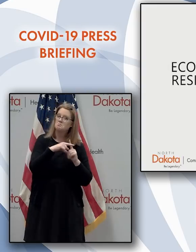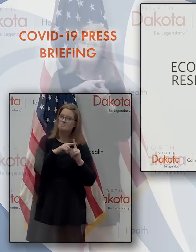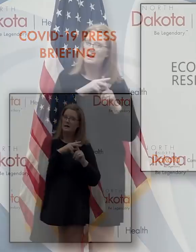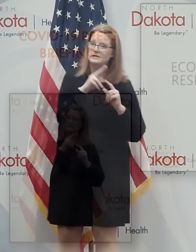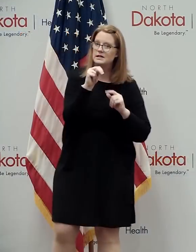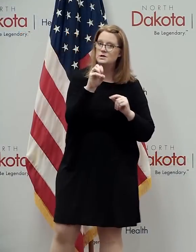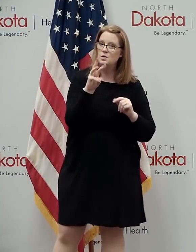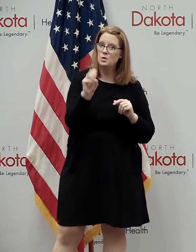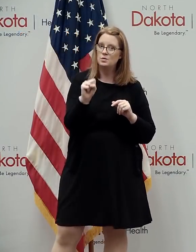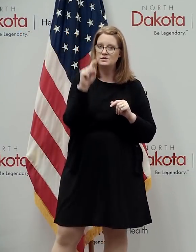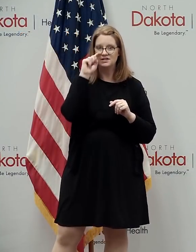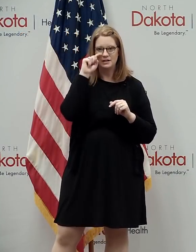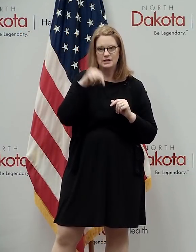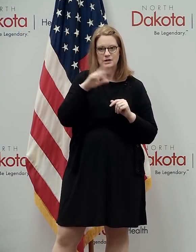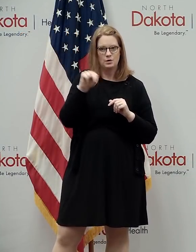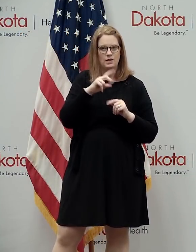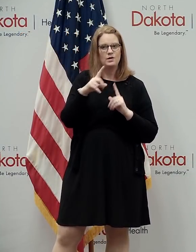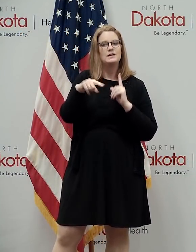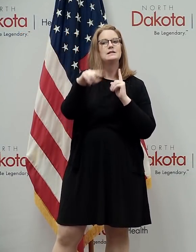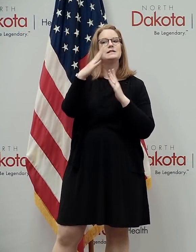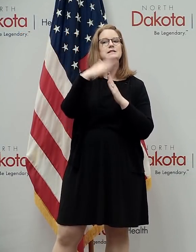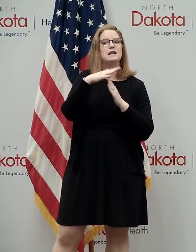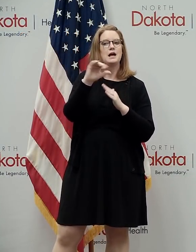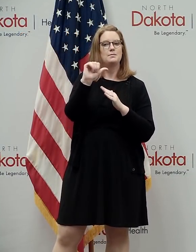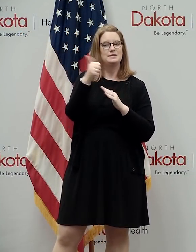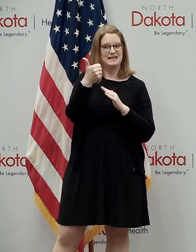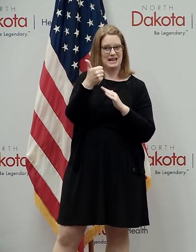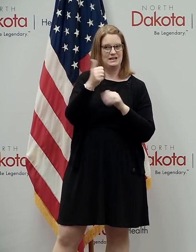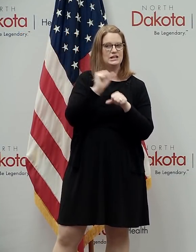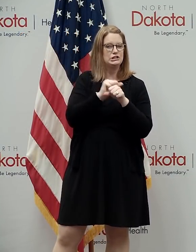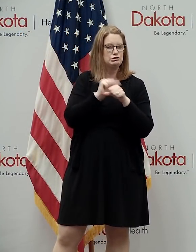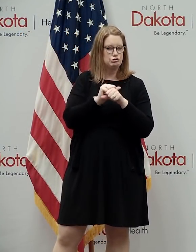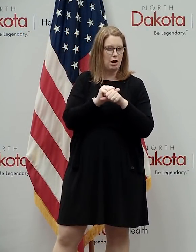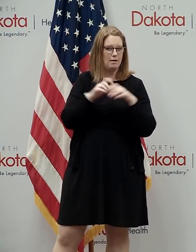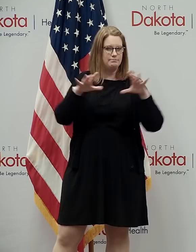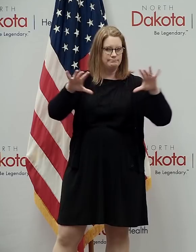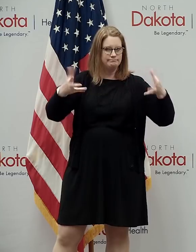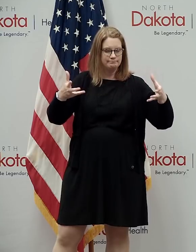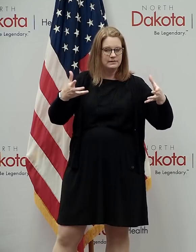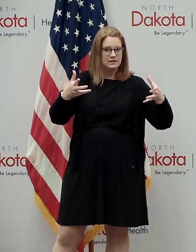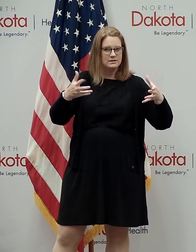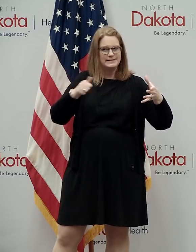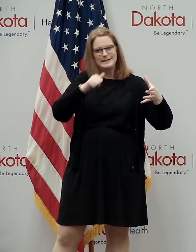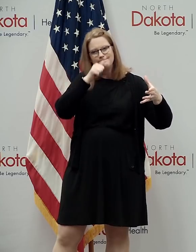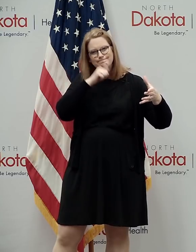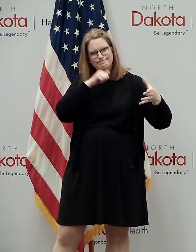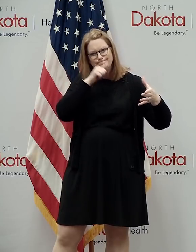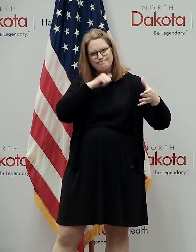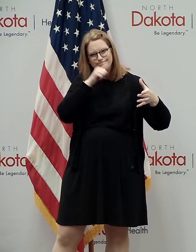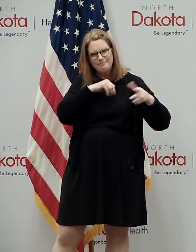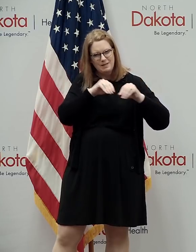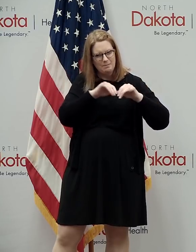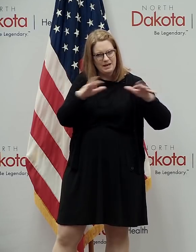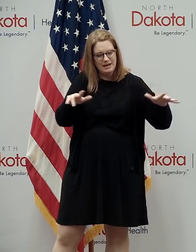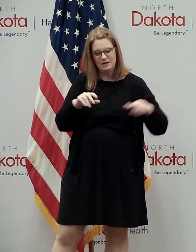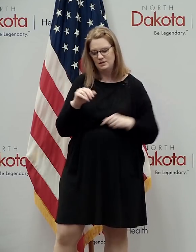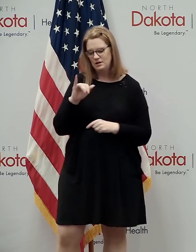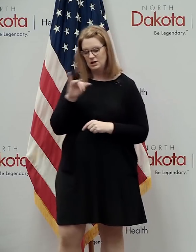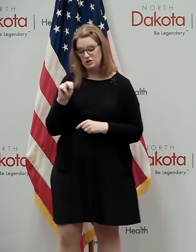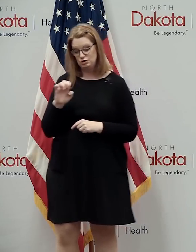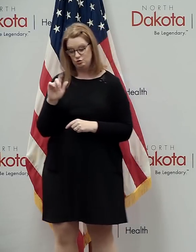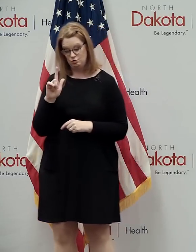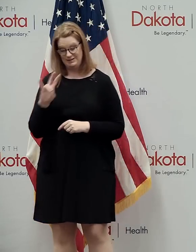recently named the top 10 job markets to have weathered the pandemic by Money Rates in June. As of June 27th,